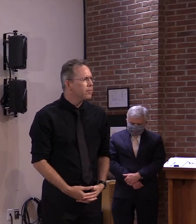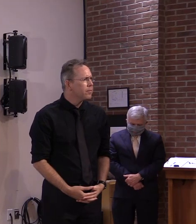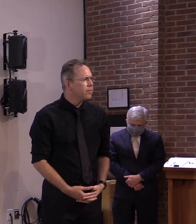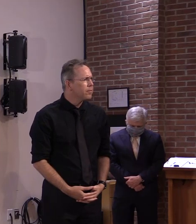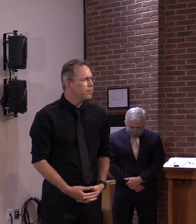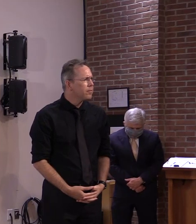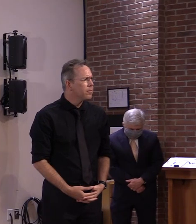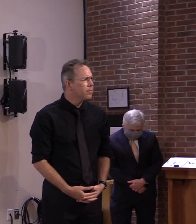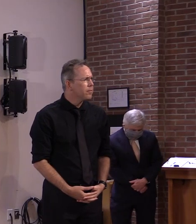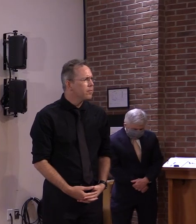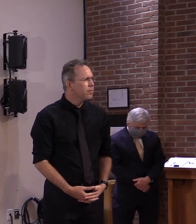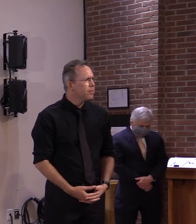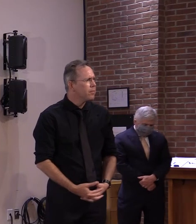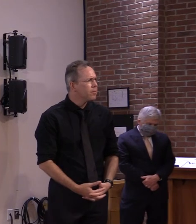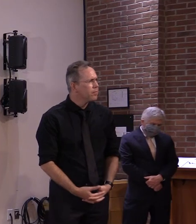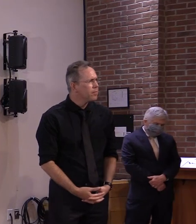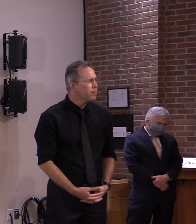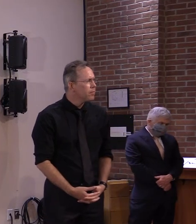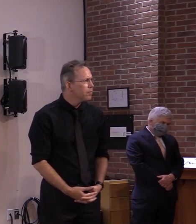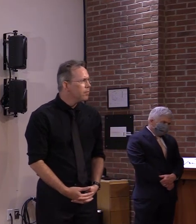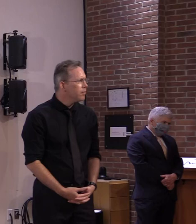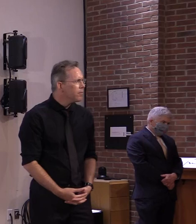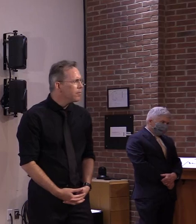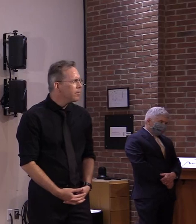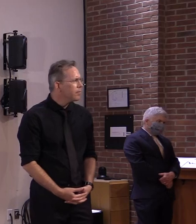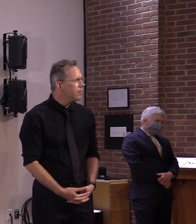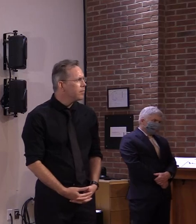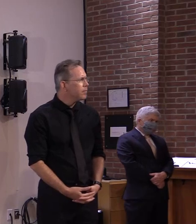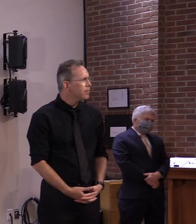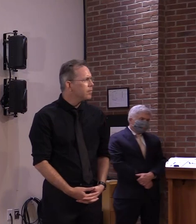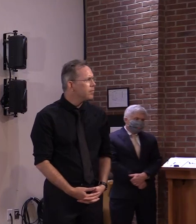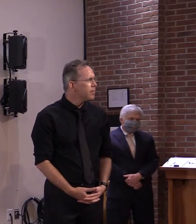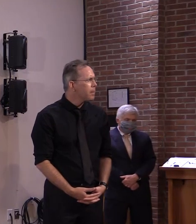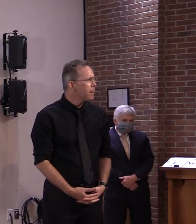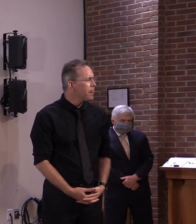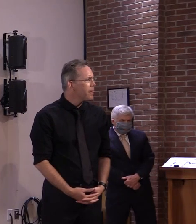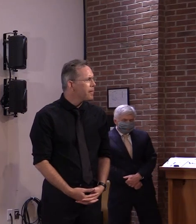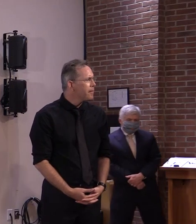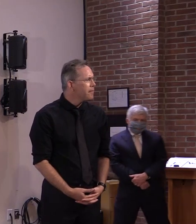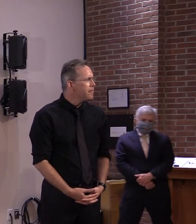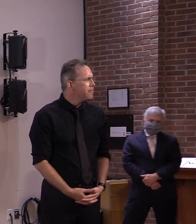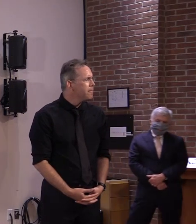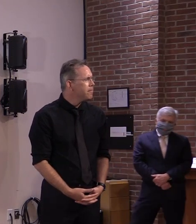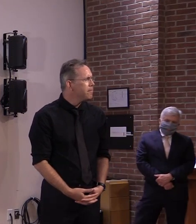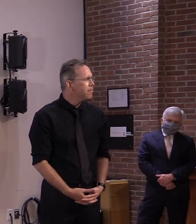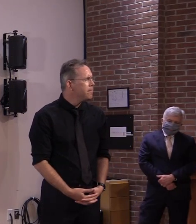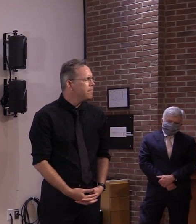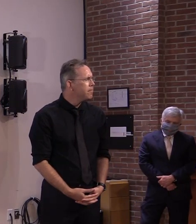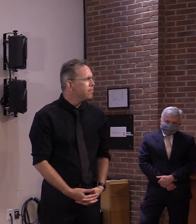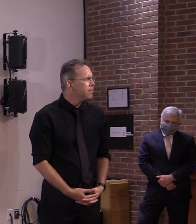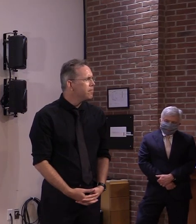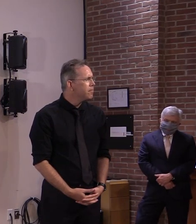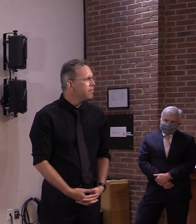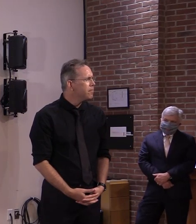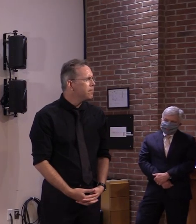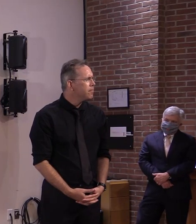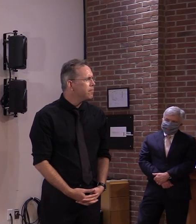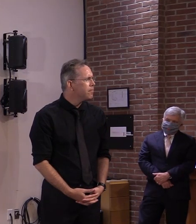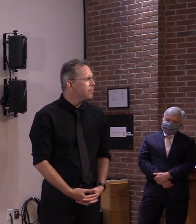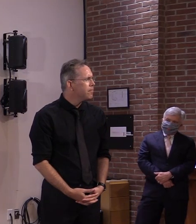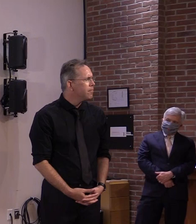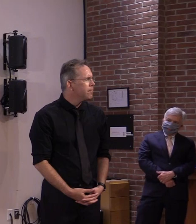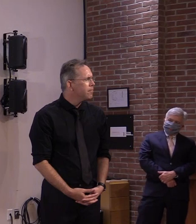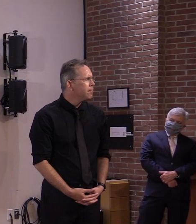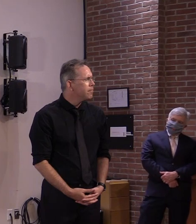and that included a schedule of charges for the next 4 years, rising to $59,000 a year for Chester and almost $58,000 for